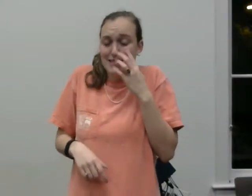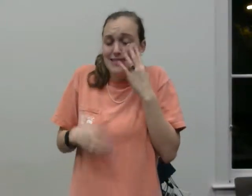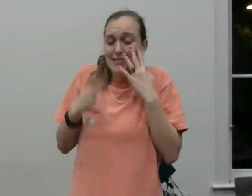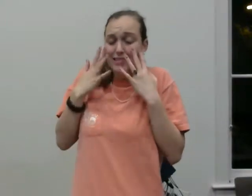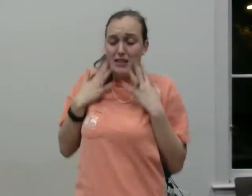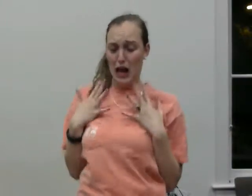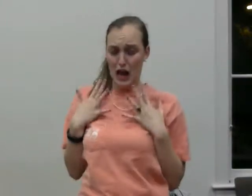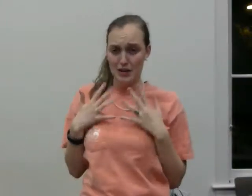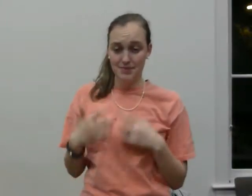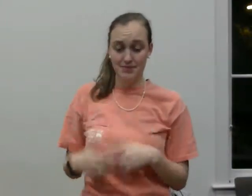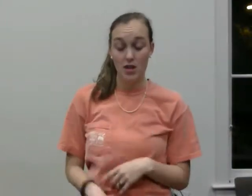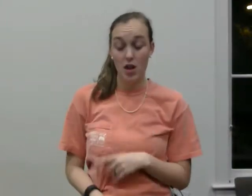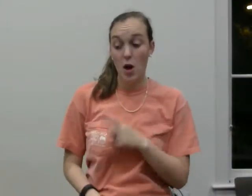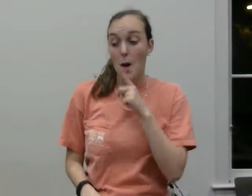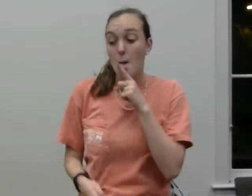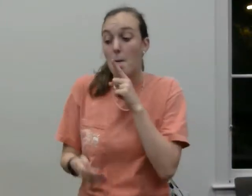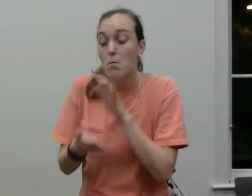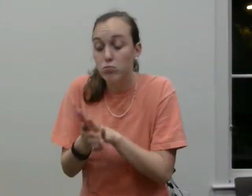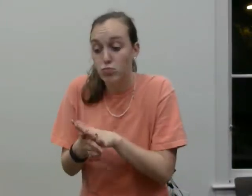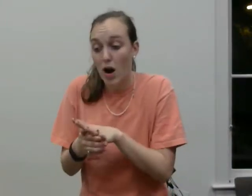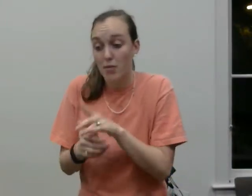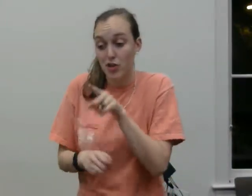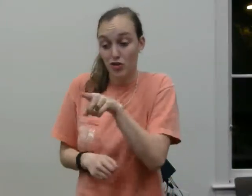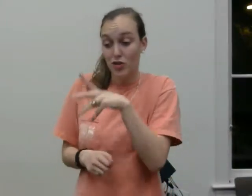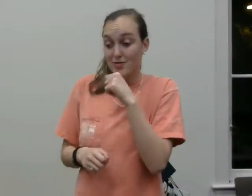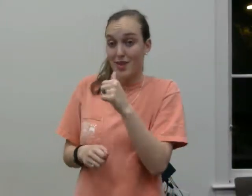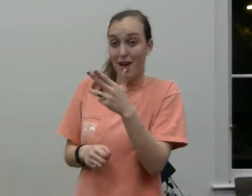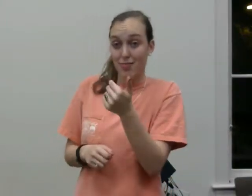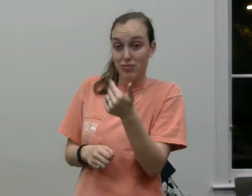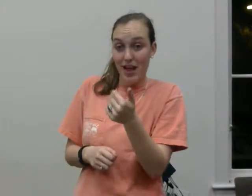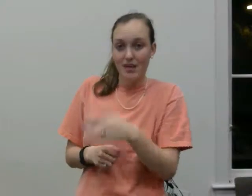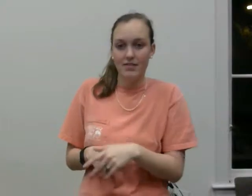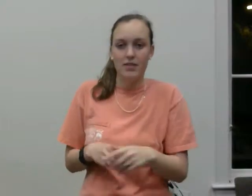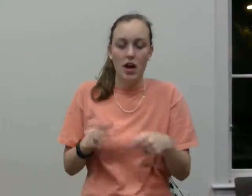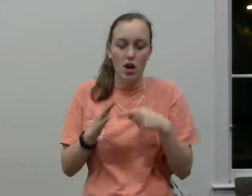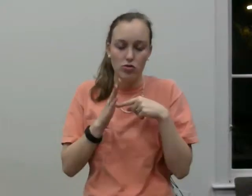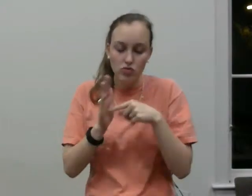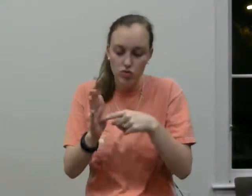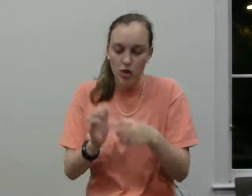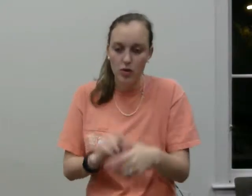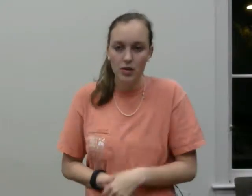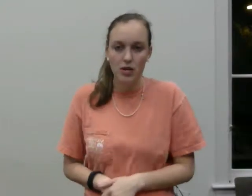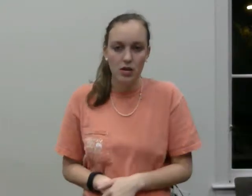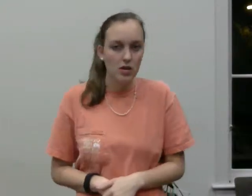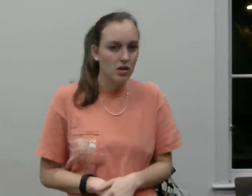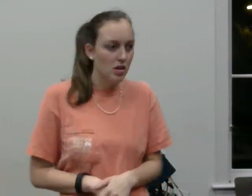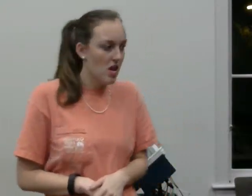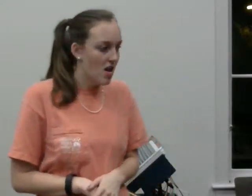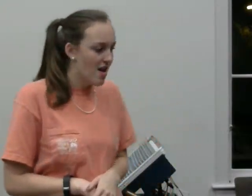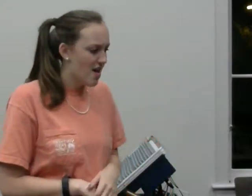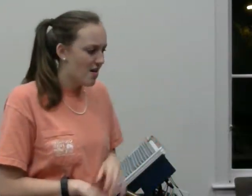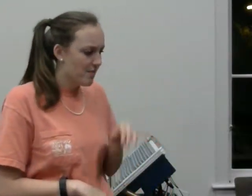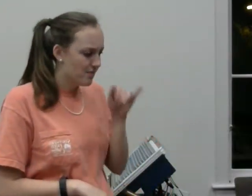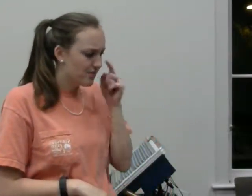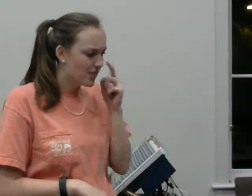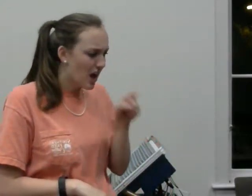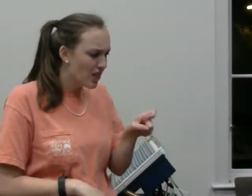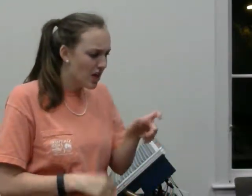not to laugh, I'll show you why. Yeah, there was that great big moose with the tiniest